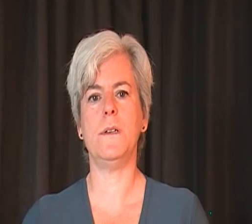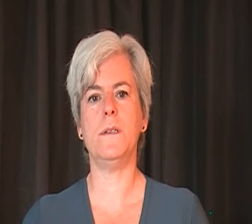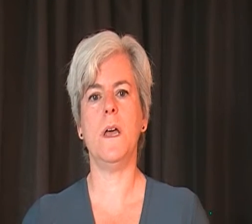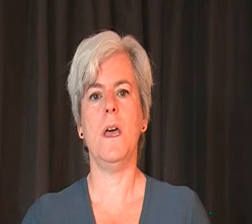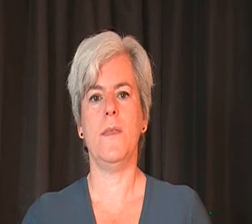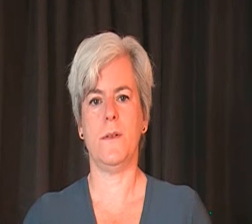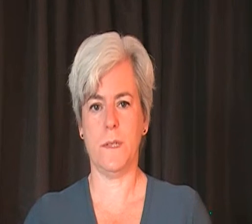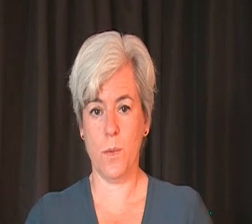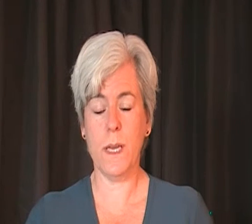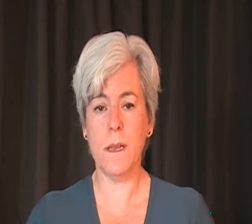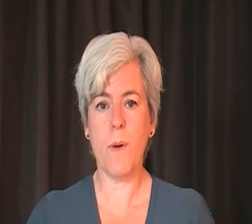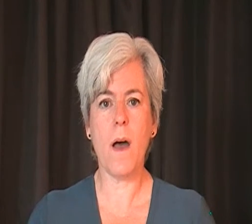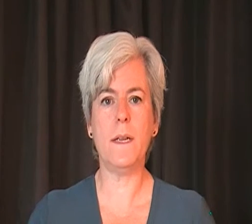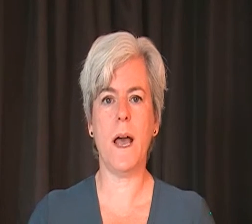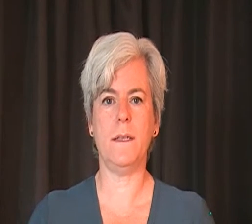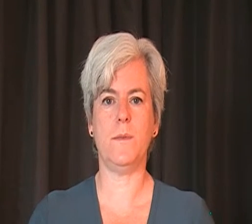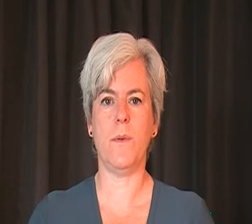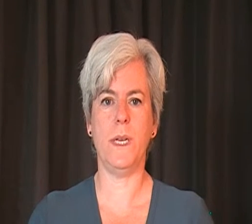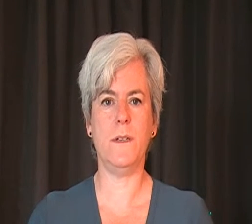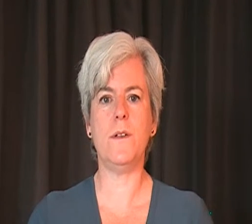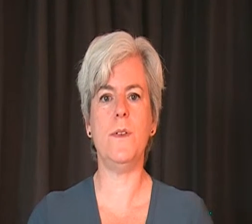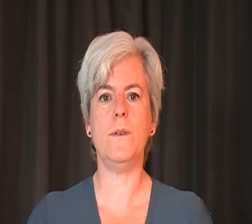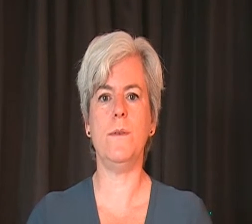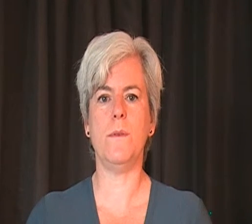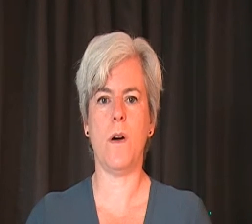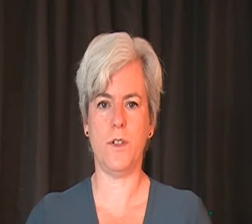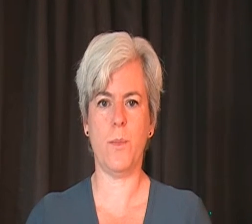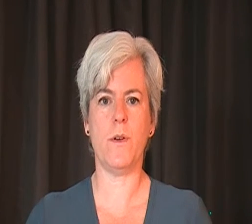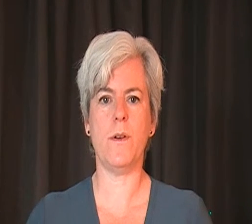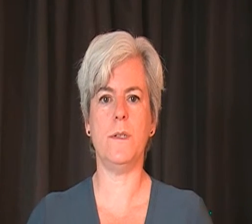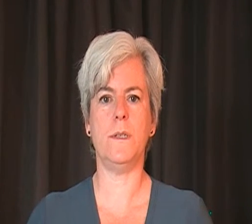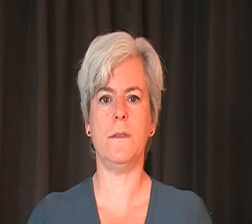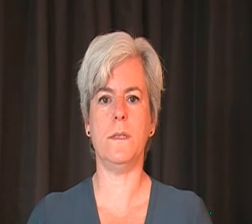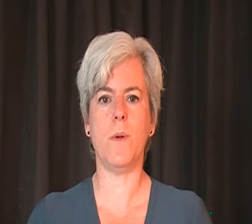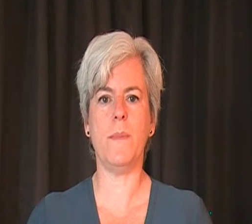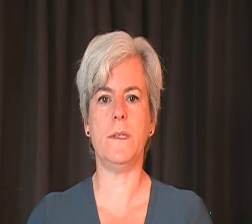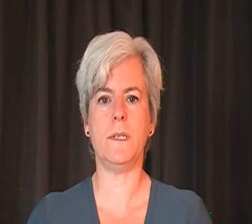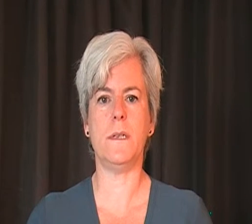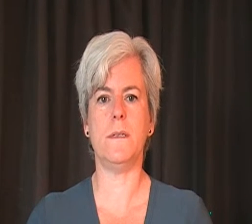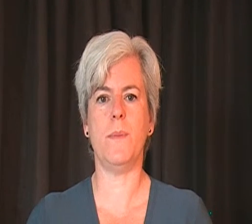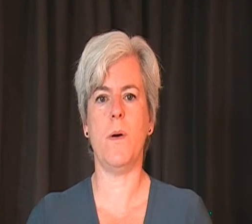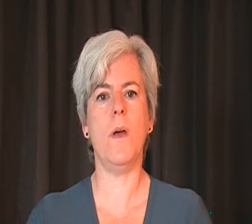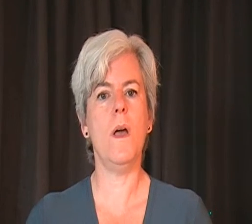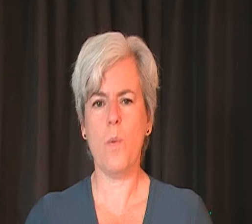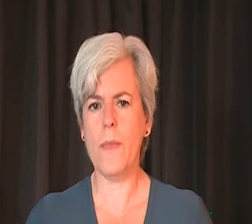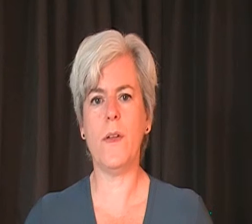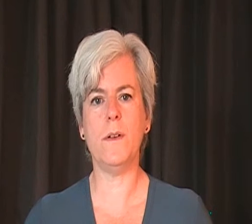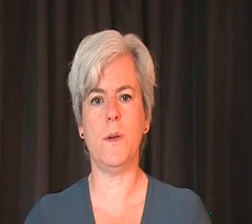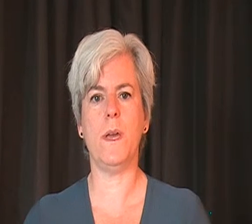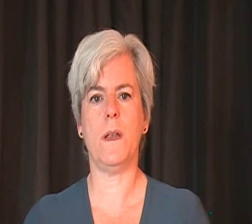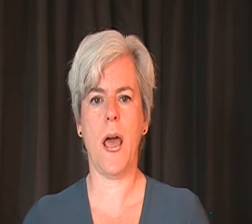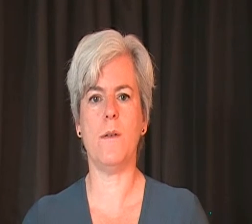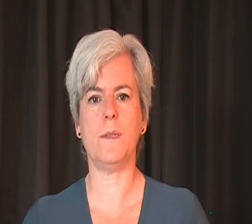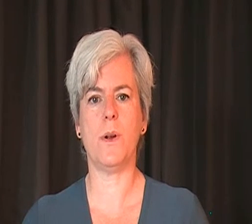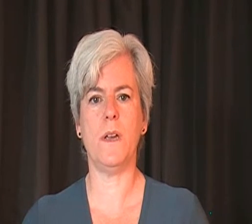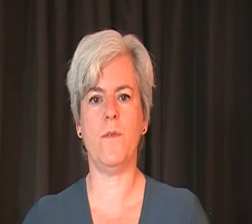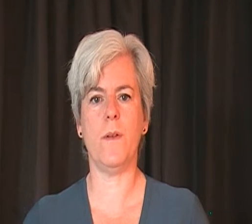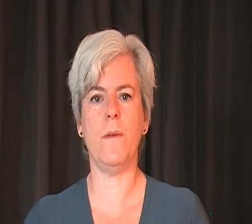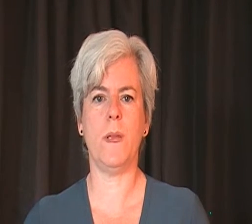resources. There's the weekly podcast where we interview entrepreneurs and small businesses about what they're doing and how it's working for them and